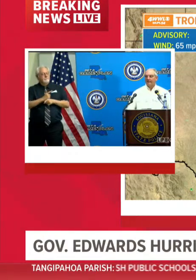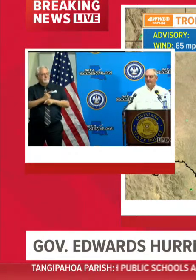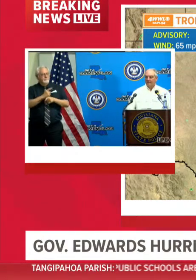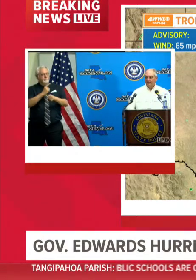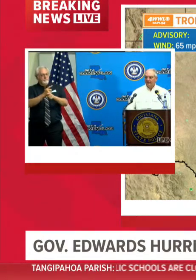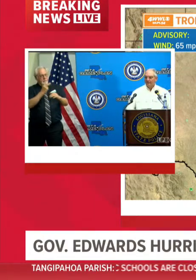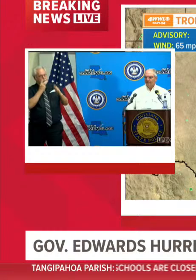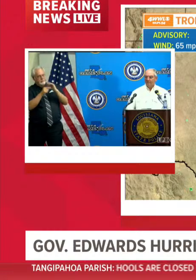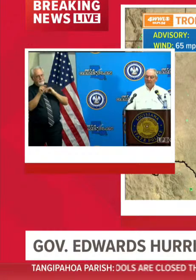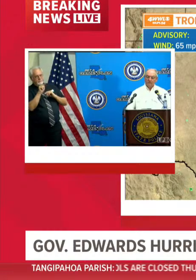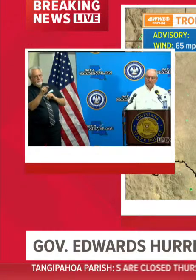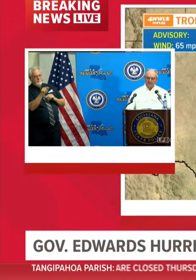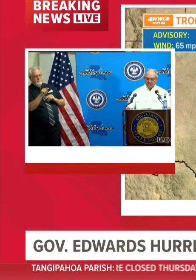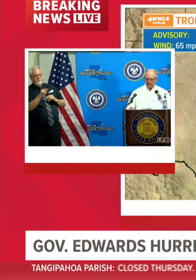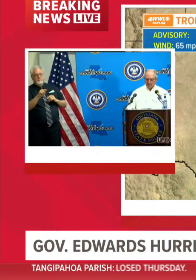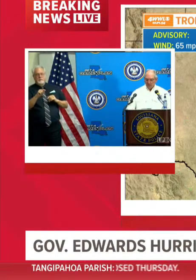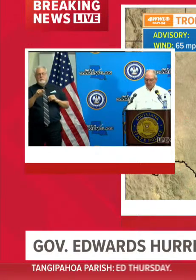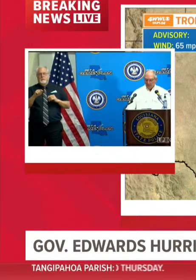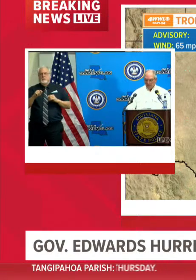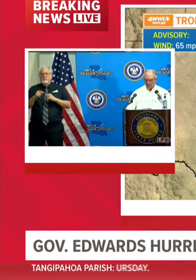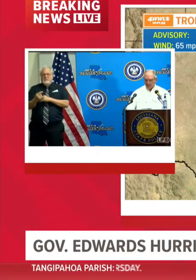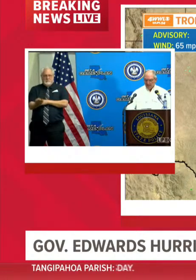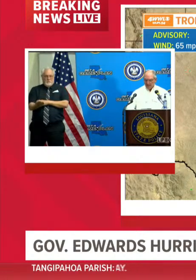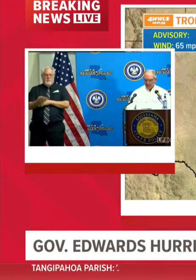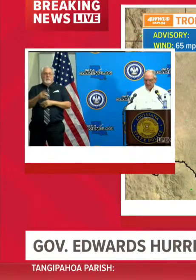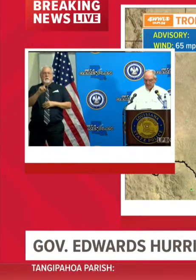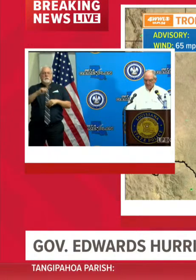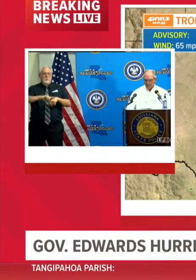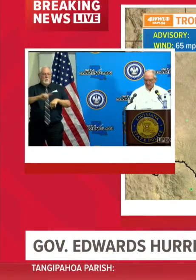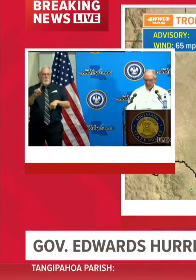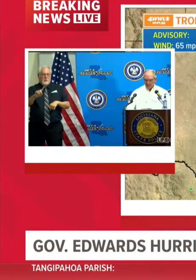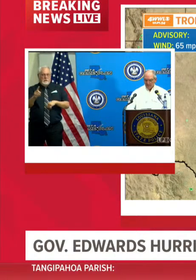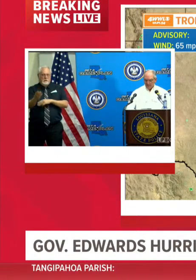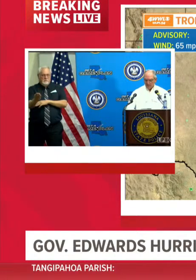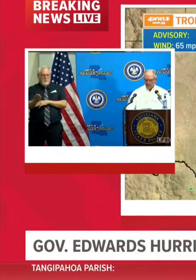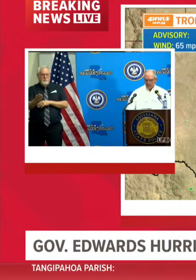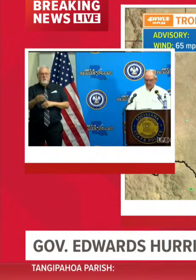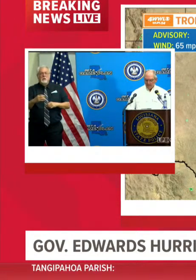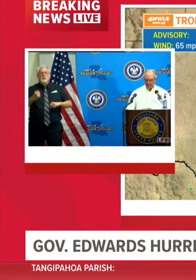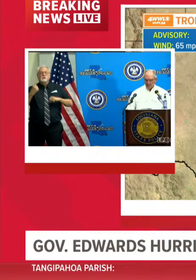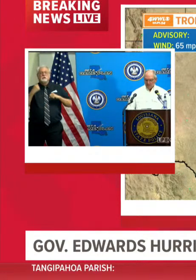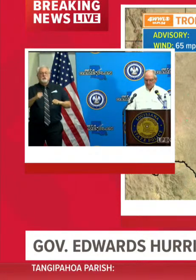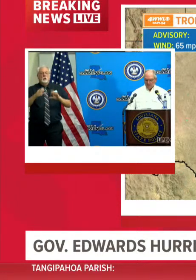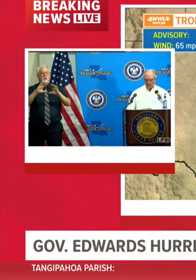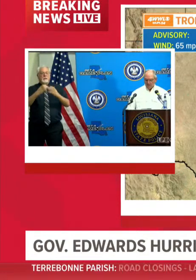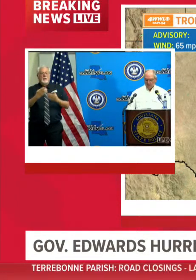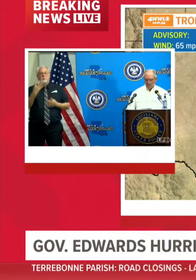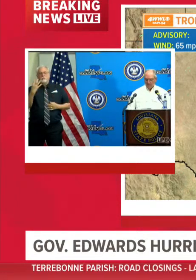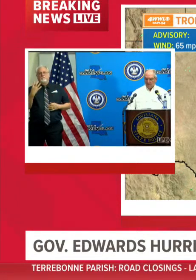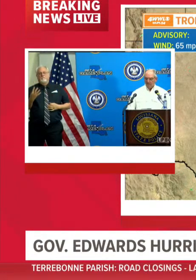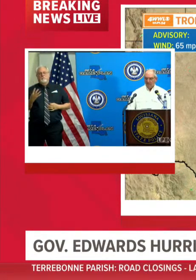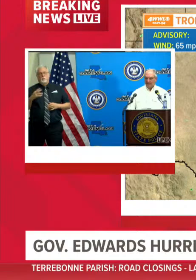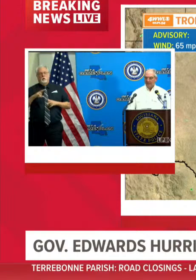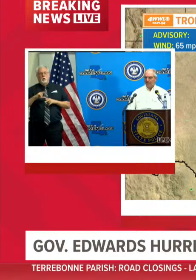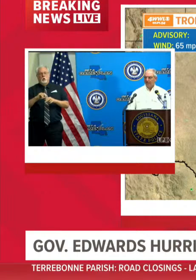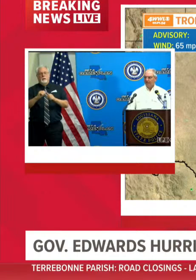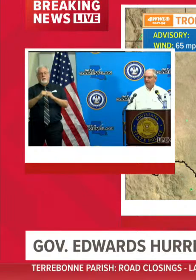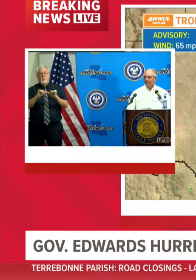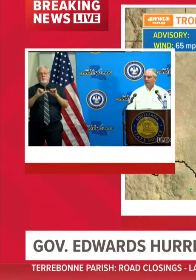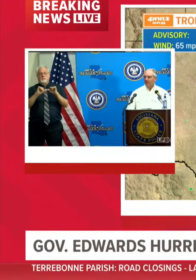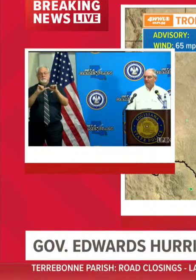night, or I should say this morning at 1 a.m., as a very strong Category 4 hurricane with